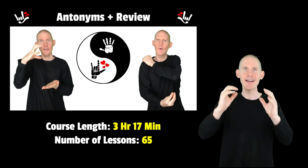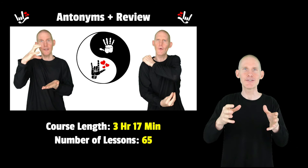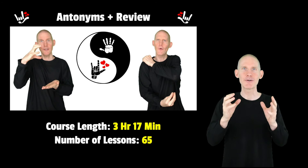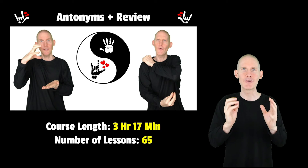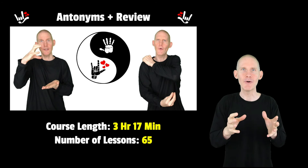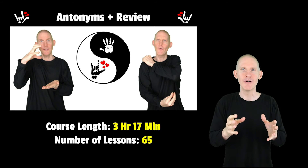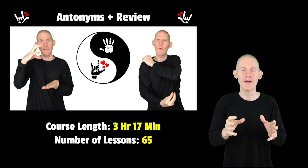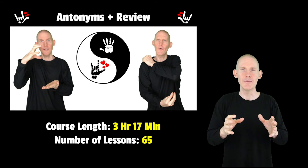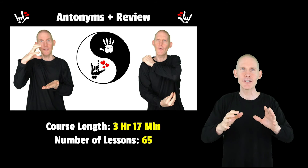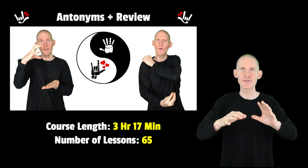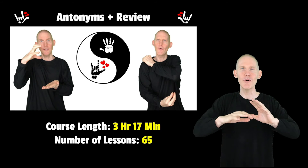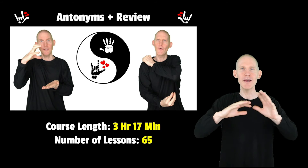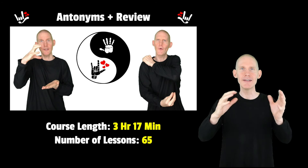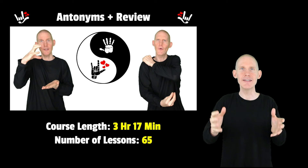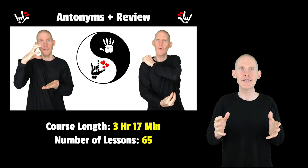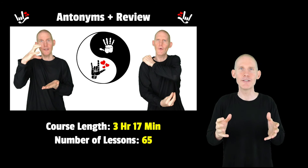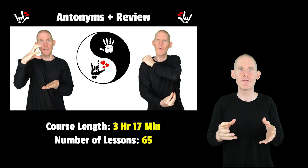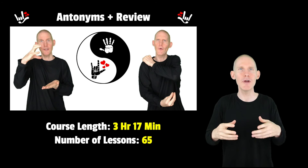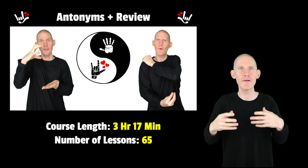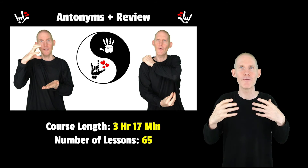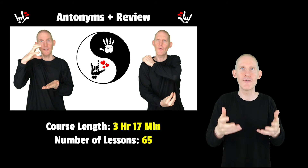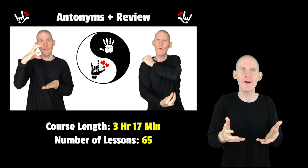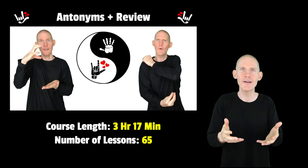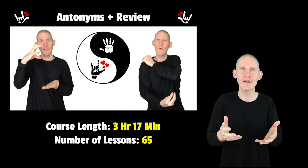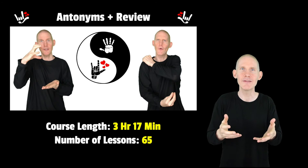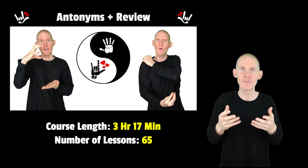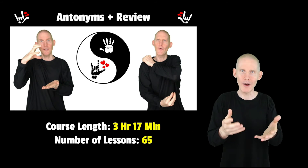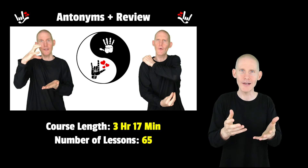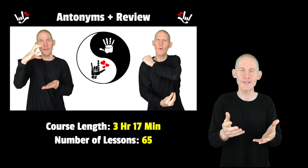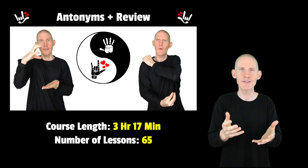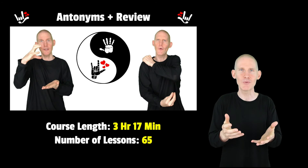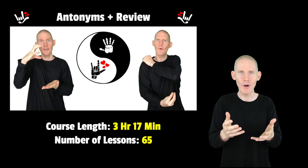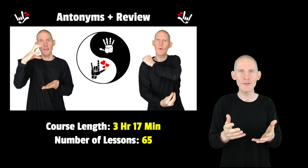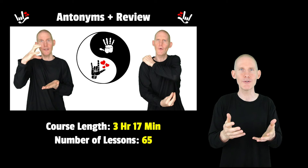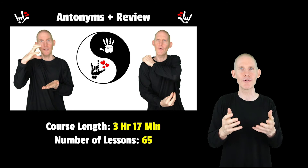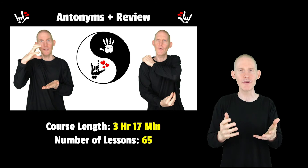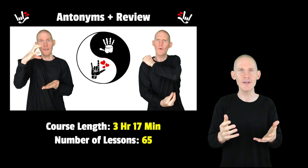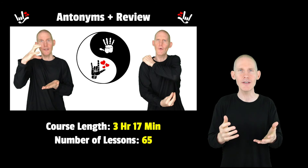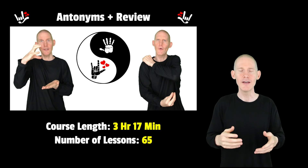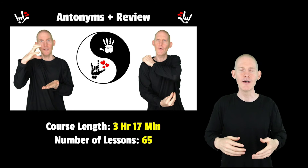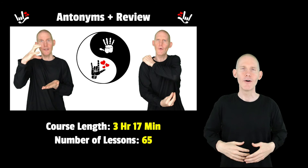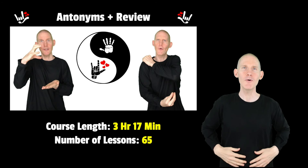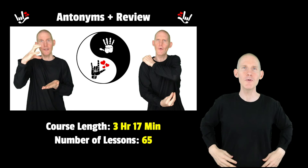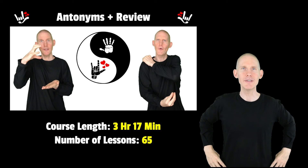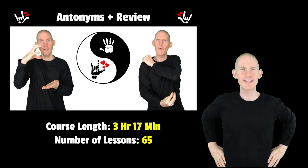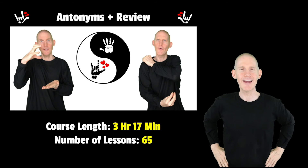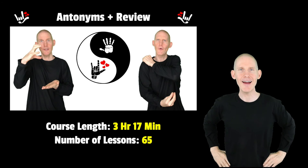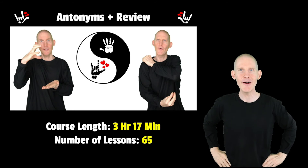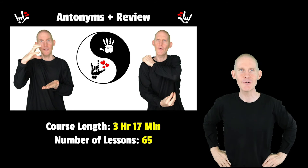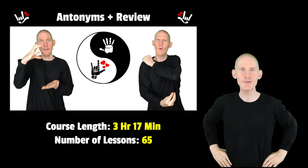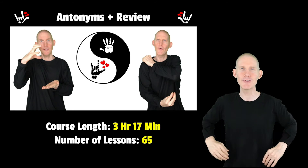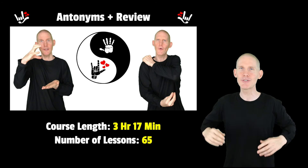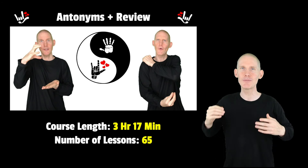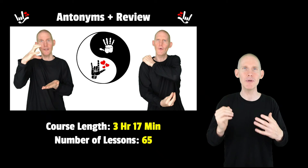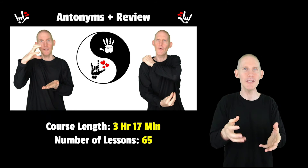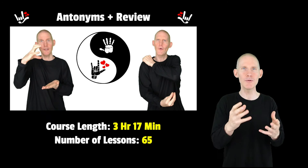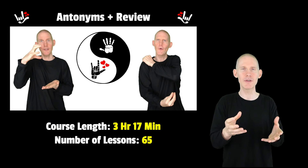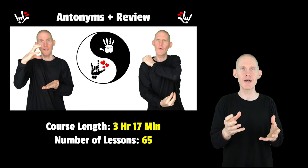is our goal, because the whole idea is if you have fun in the process while you're learning, holy cow, you just speed through the